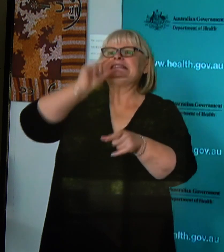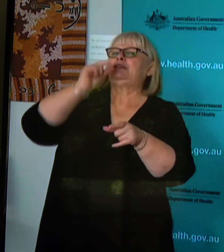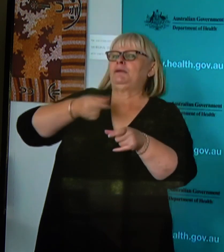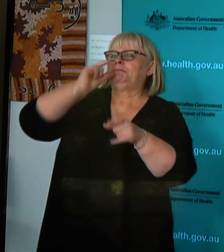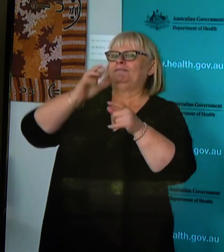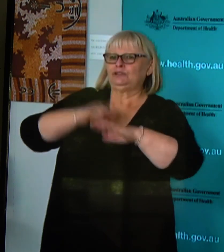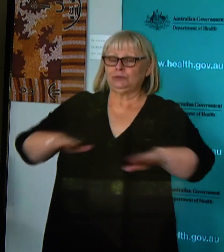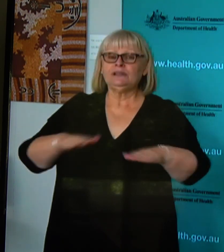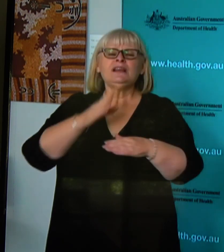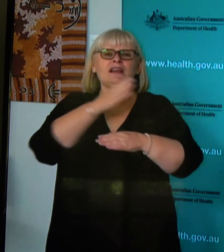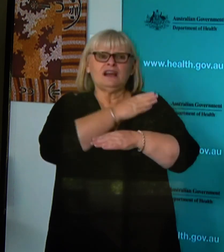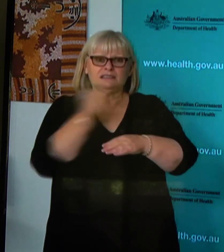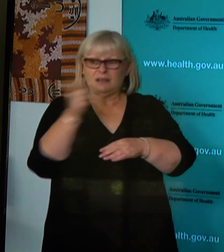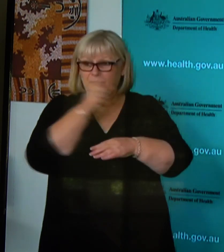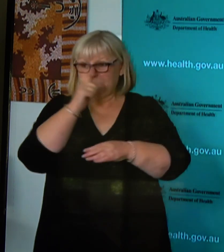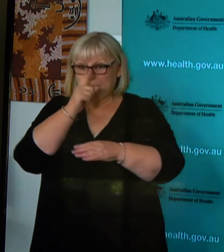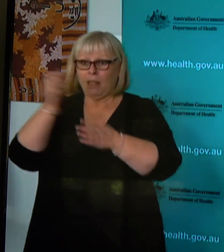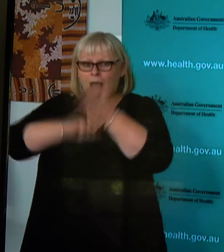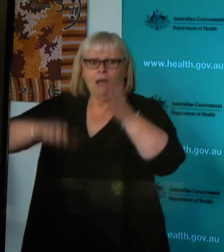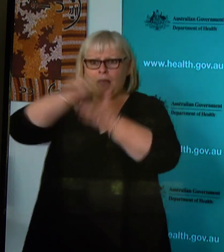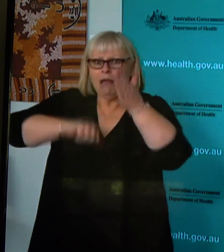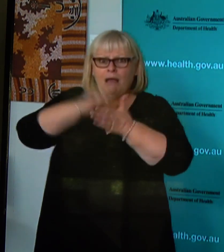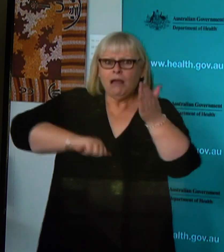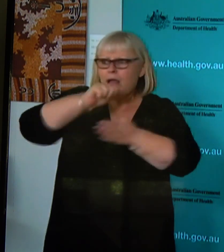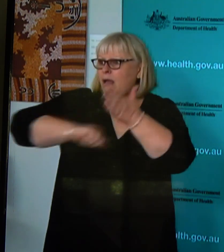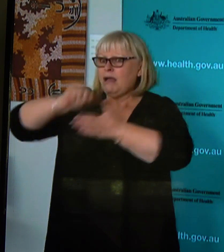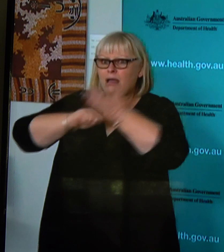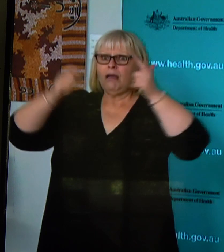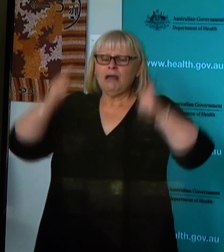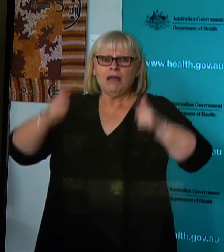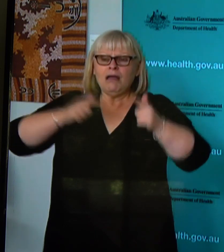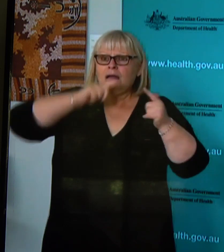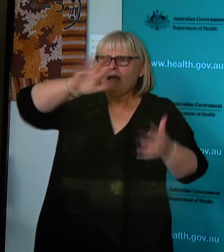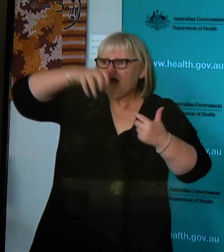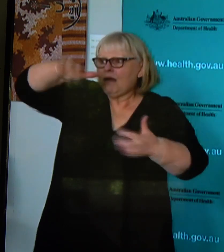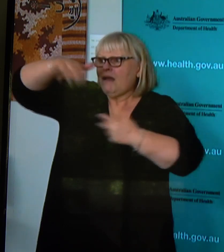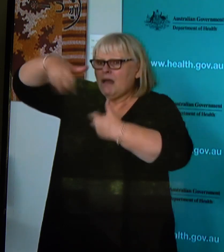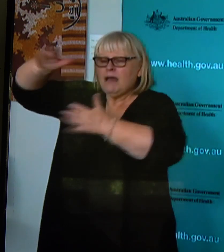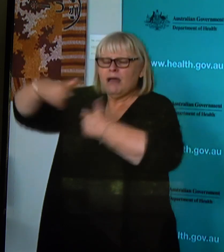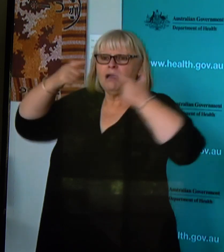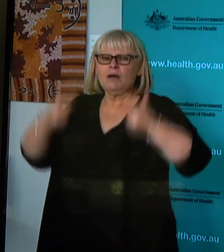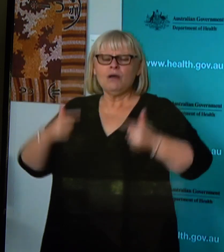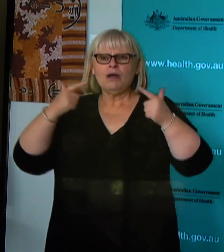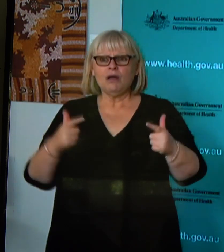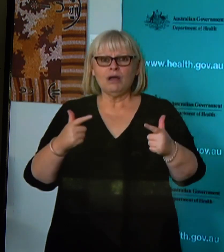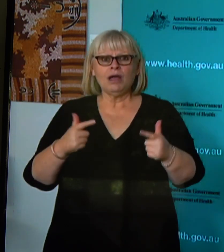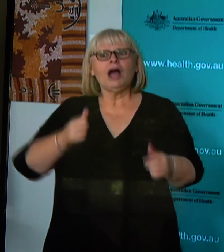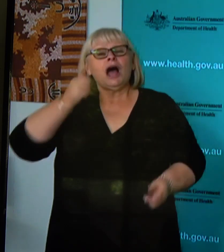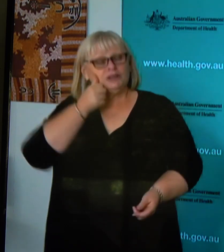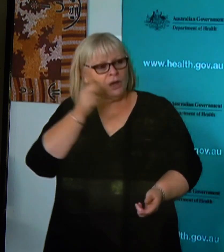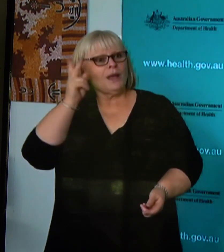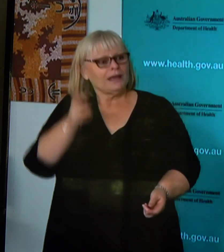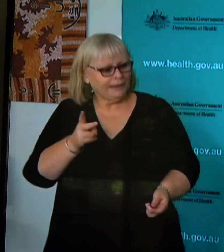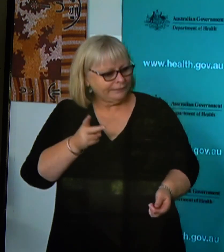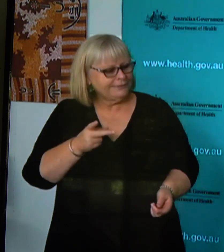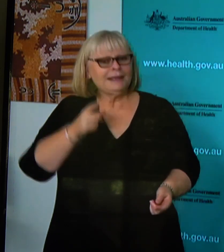There have been some reports of people buying large quantities of these medications over the last few days, and I recognise again that